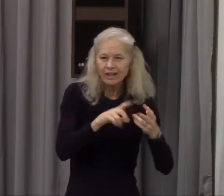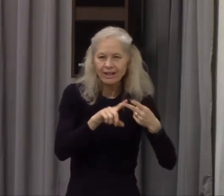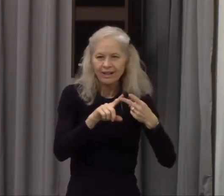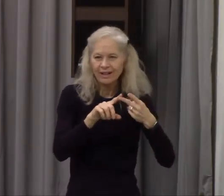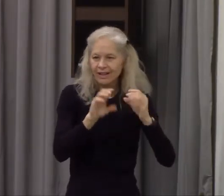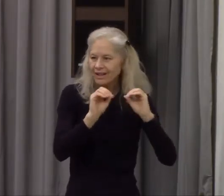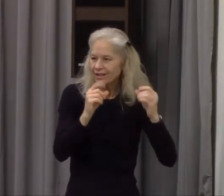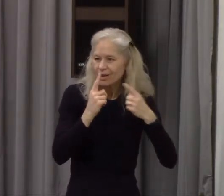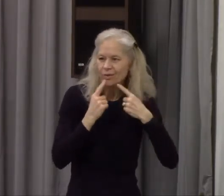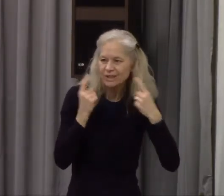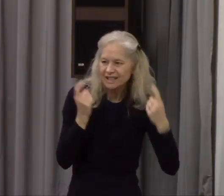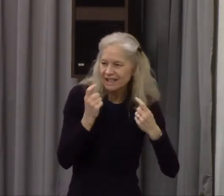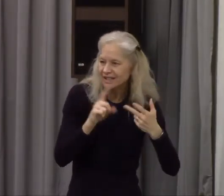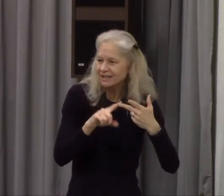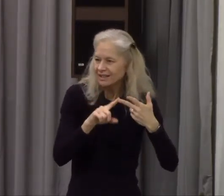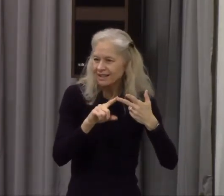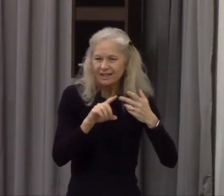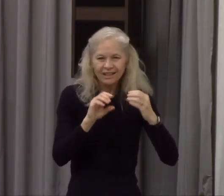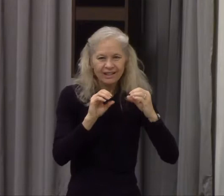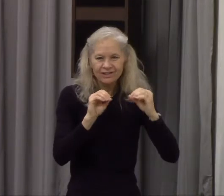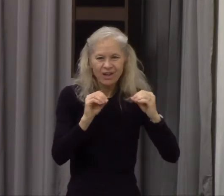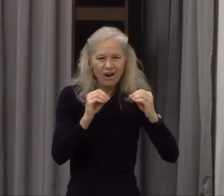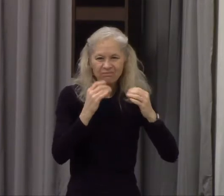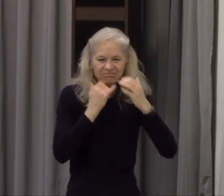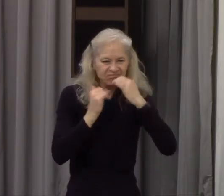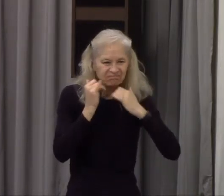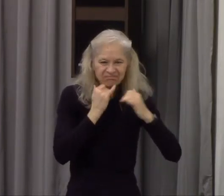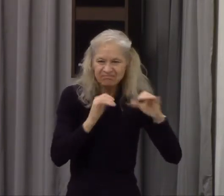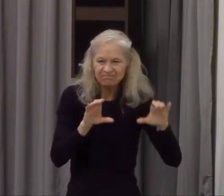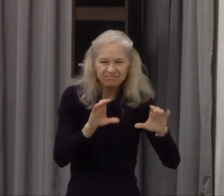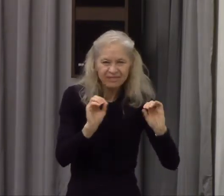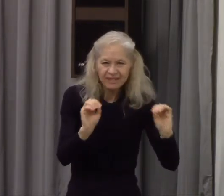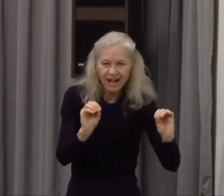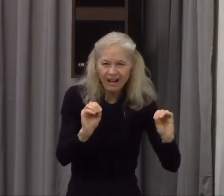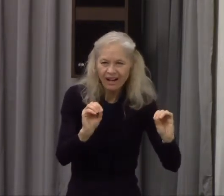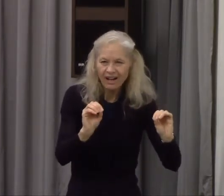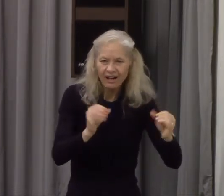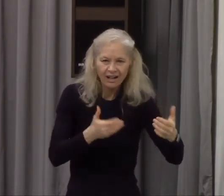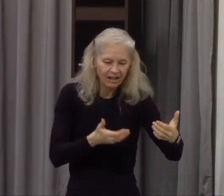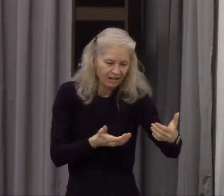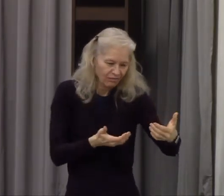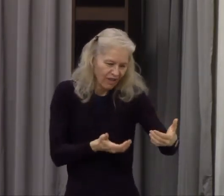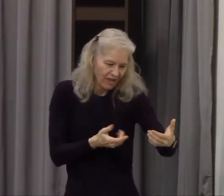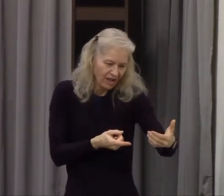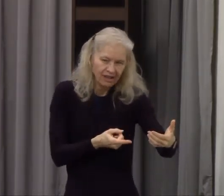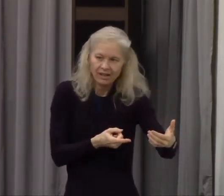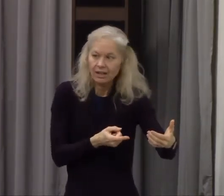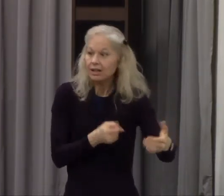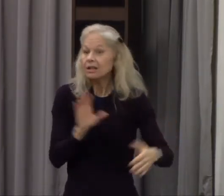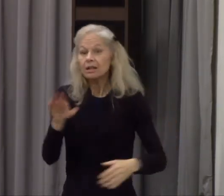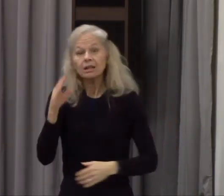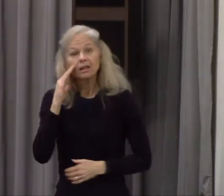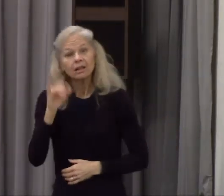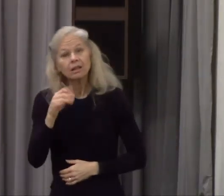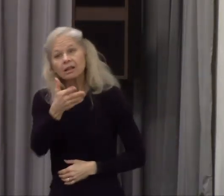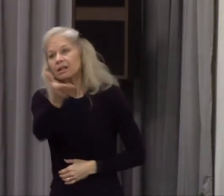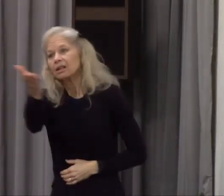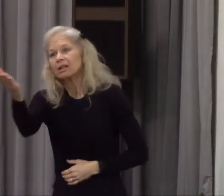What a wonderful time that must have been. By the way, that's what the world needs to do. They need to open wide the arms of their